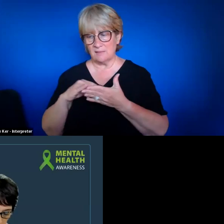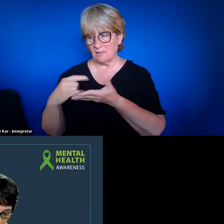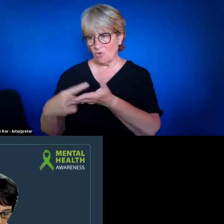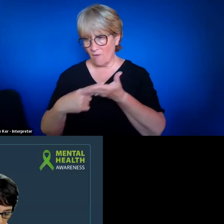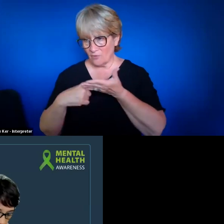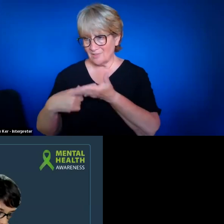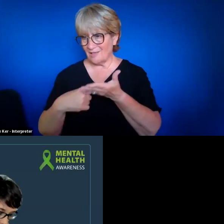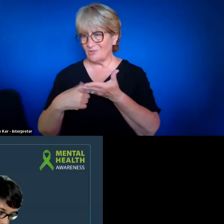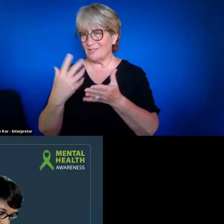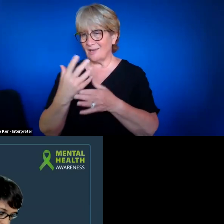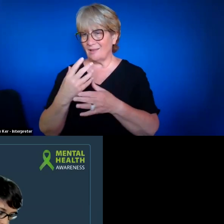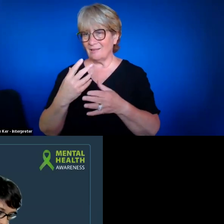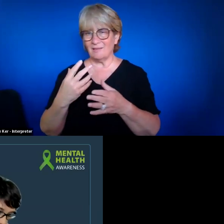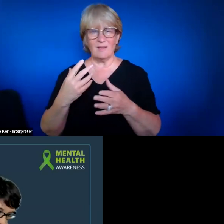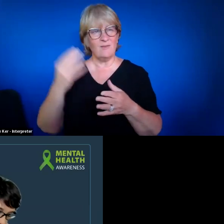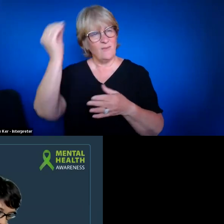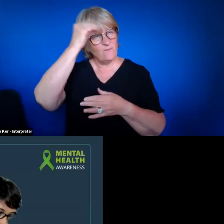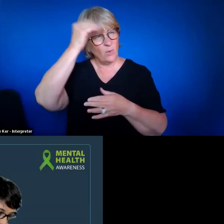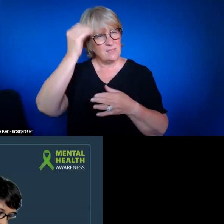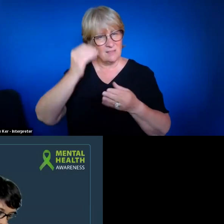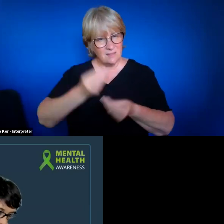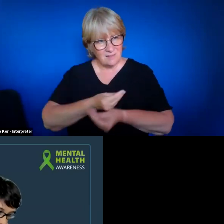and getting the voices at the table?